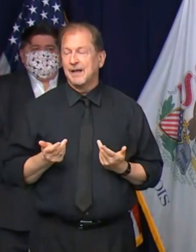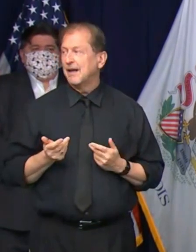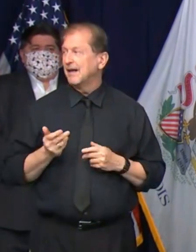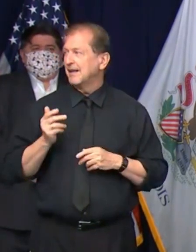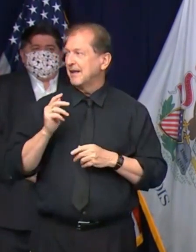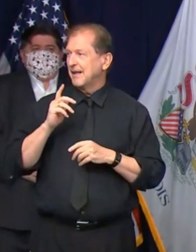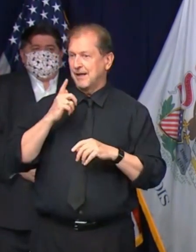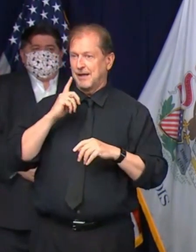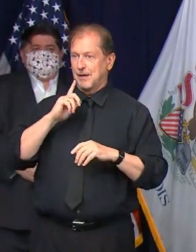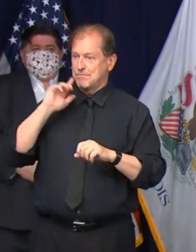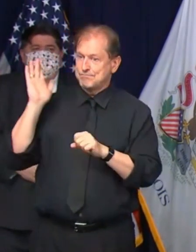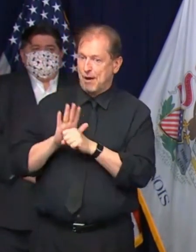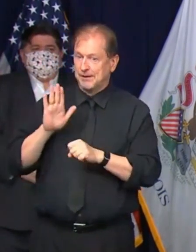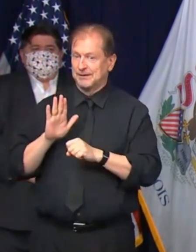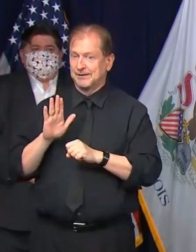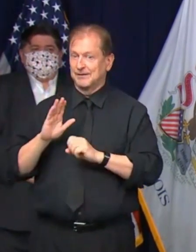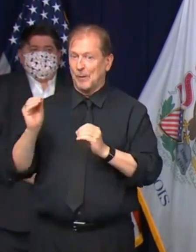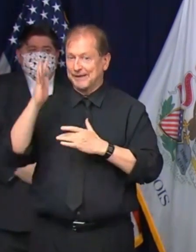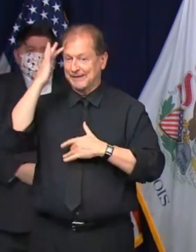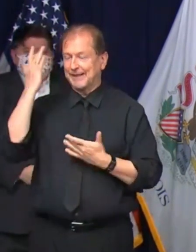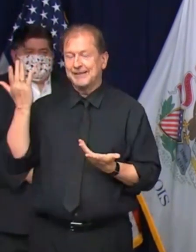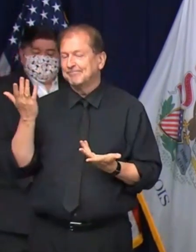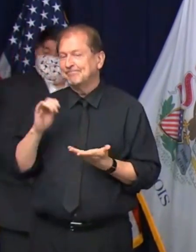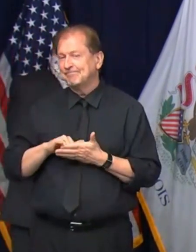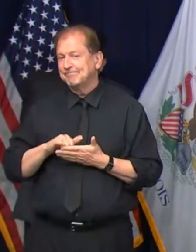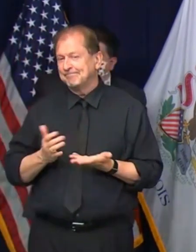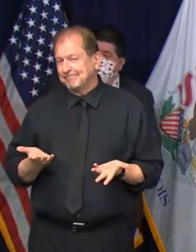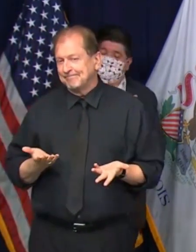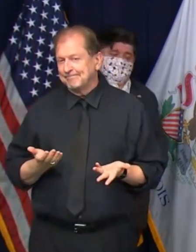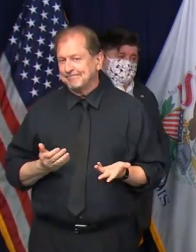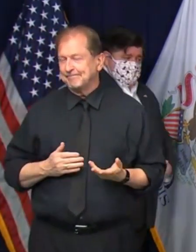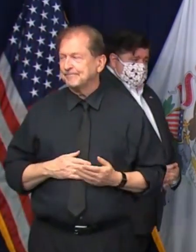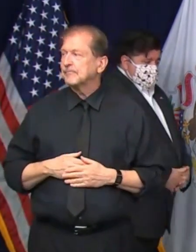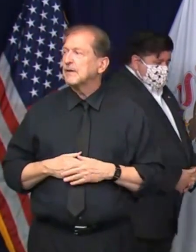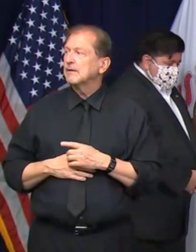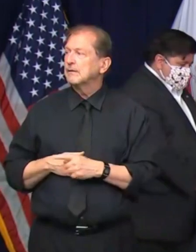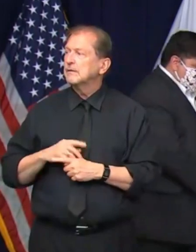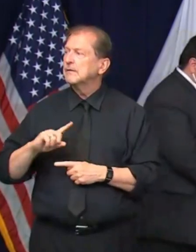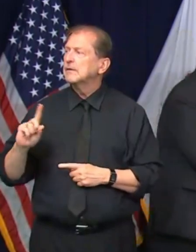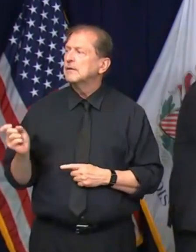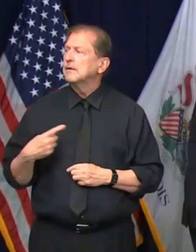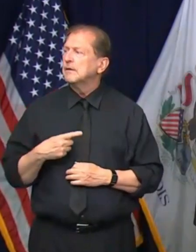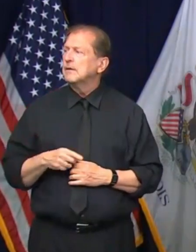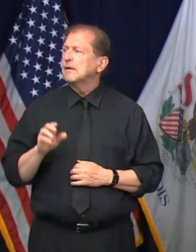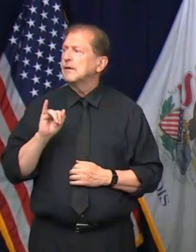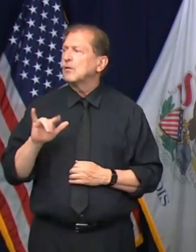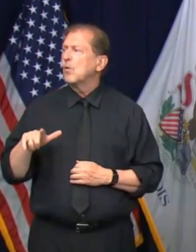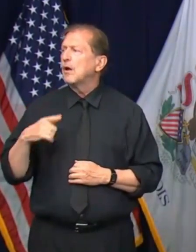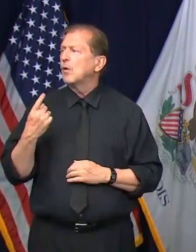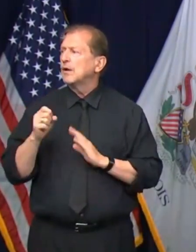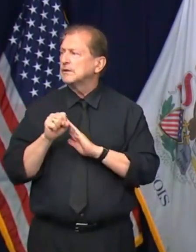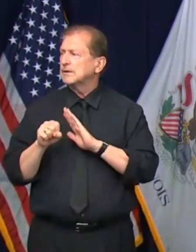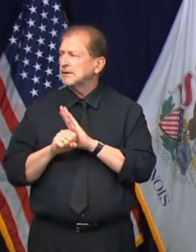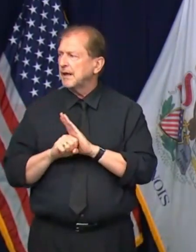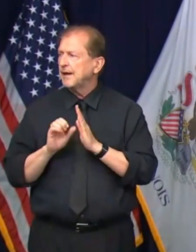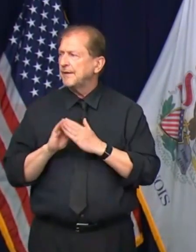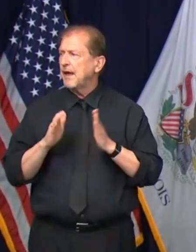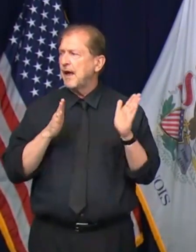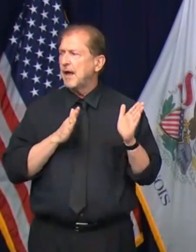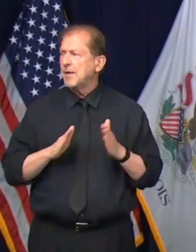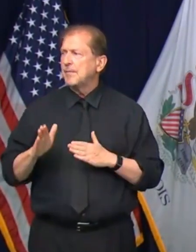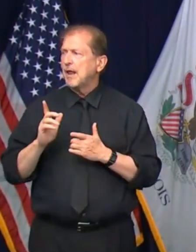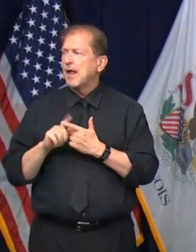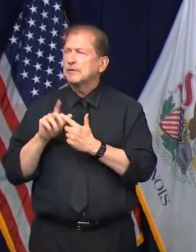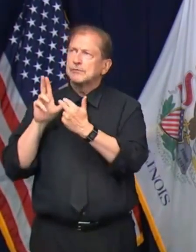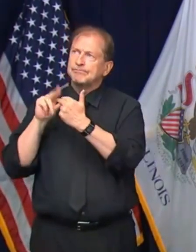can't promise anything after that. Shruti at Bloomberg, Illinois is the only state so far that officially plans to tap the Fed